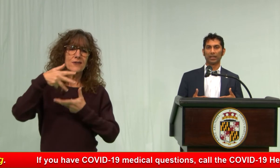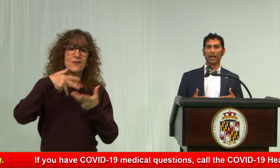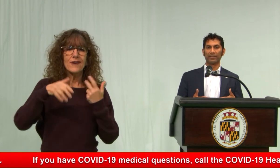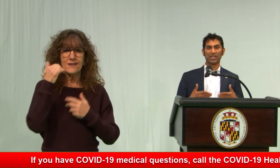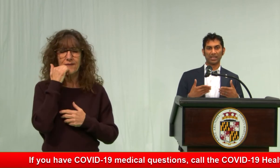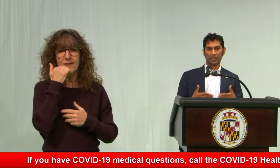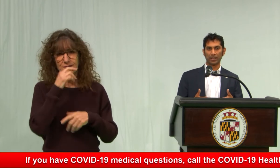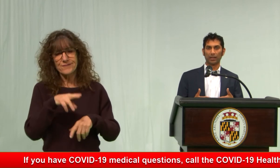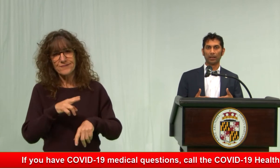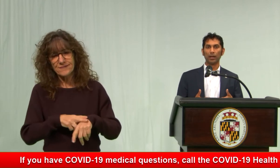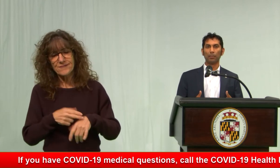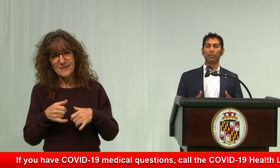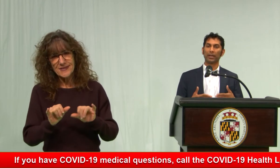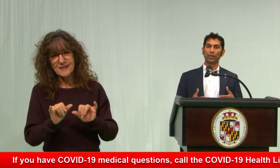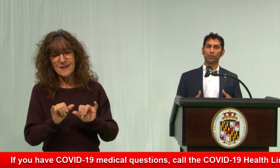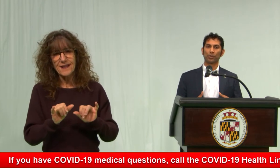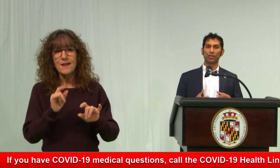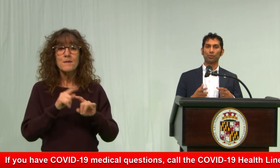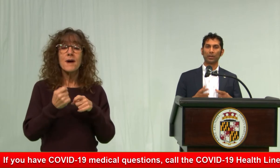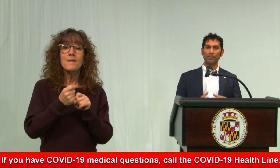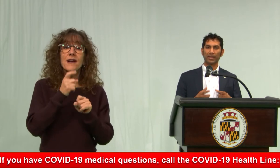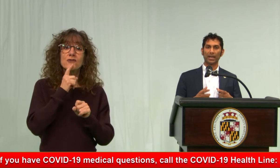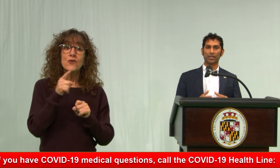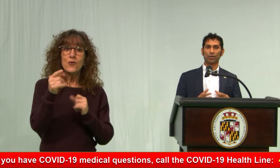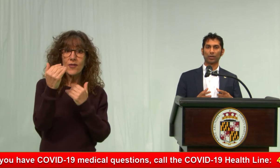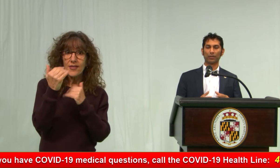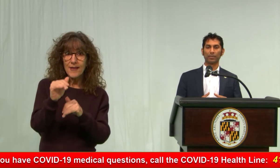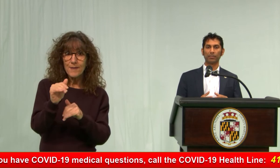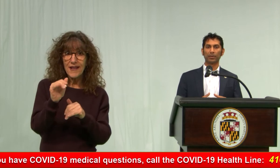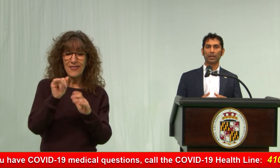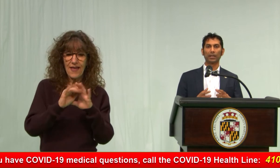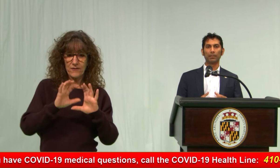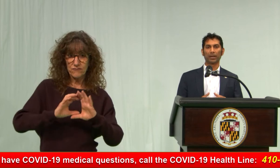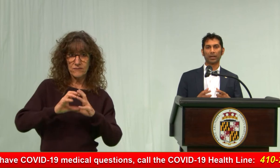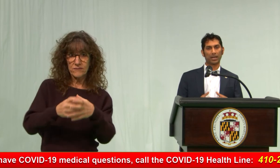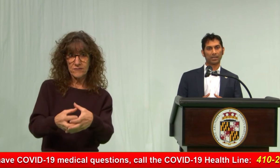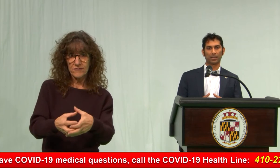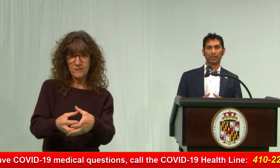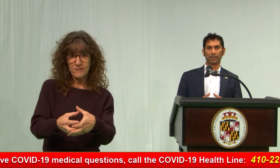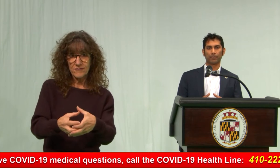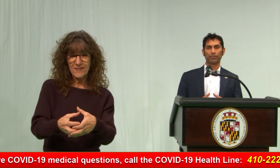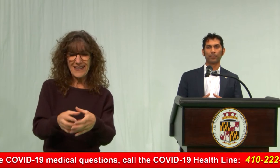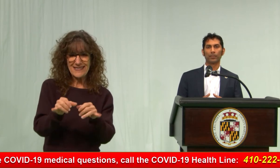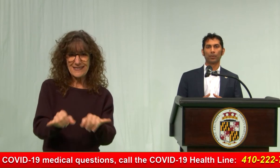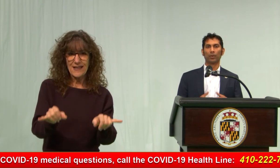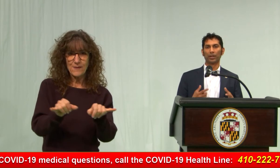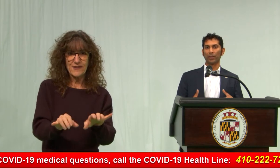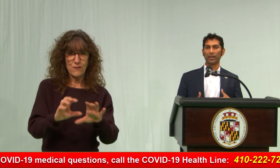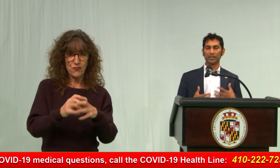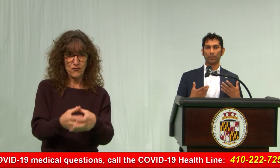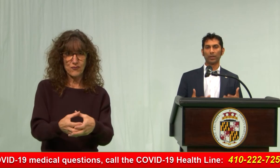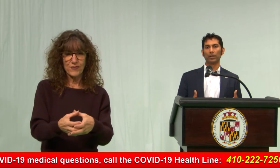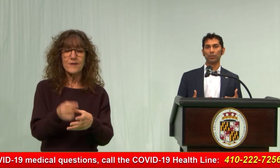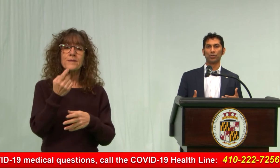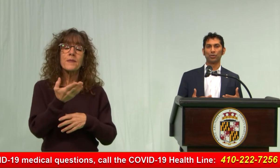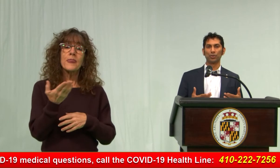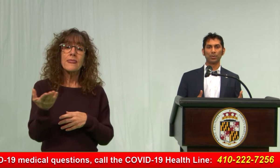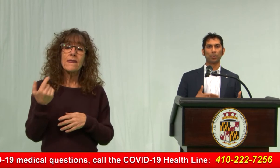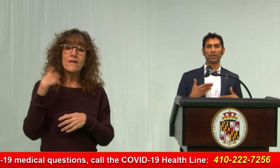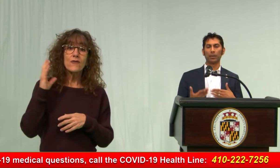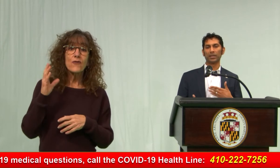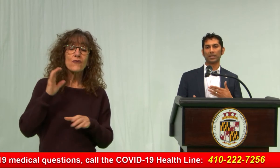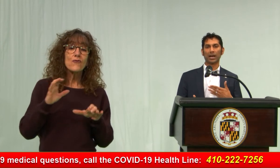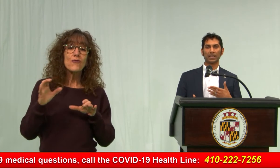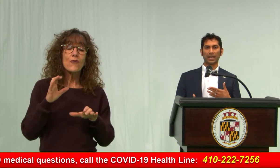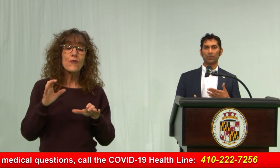our daily lives still, but making sure that you limit that circle of people and keep it constant. One of the things that we used to do is